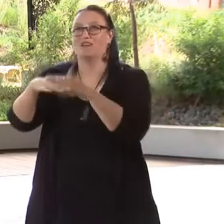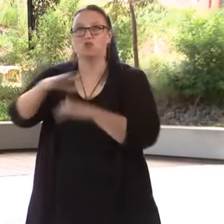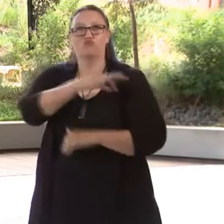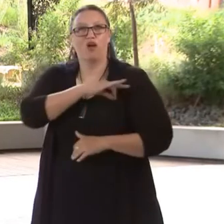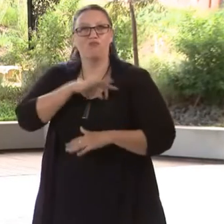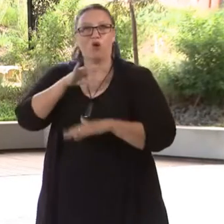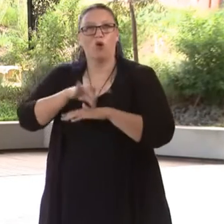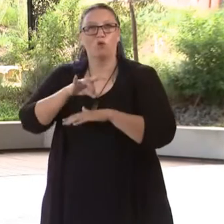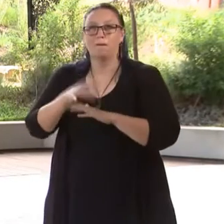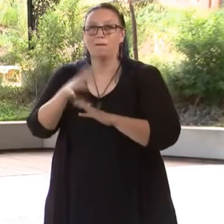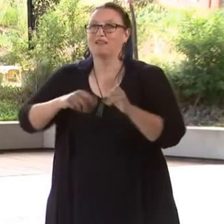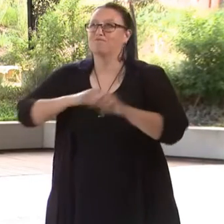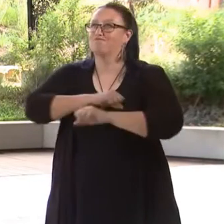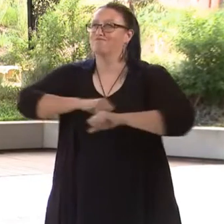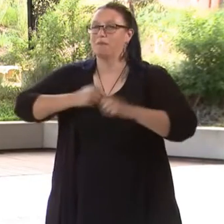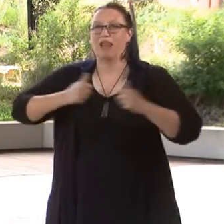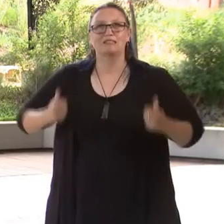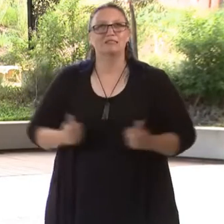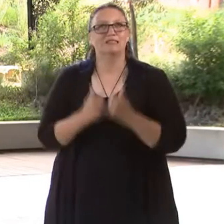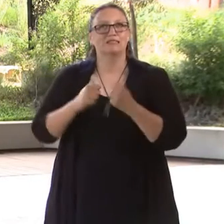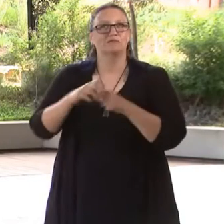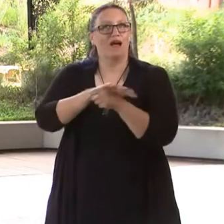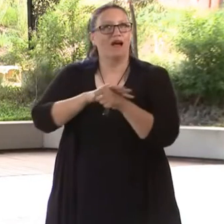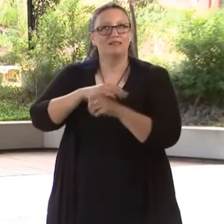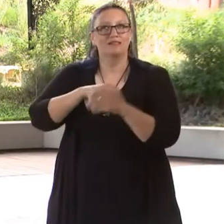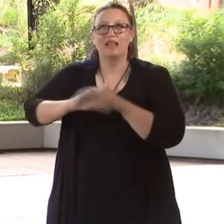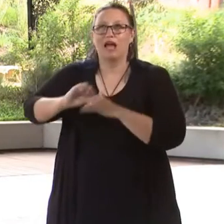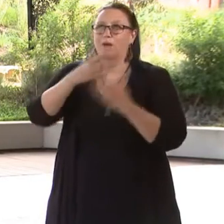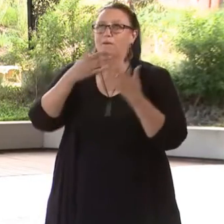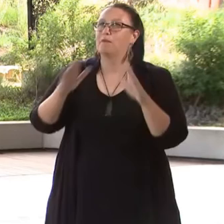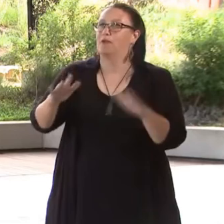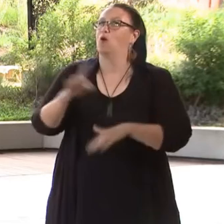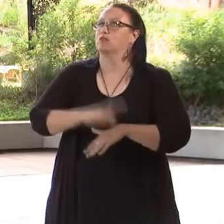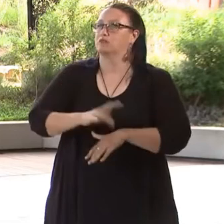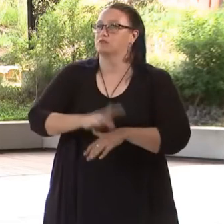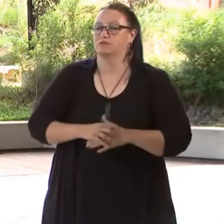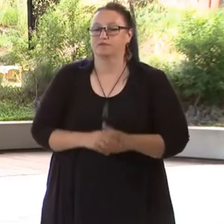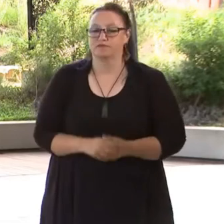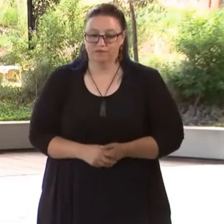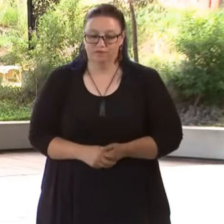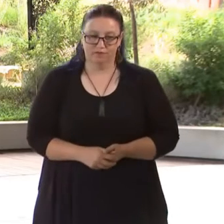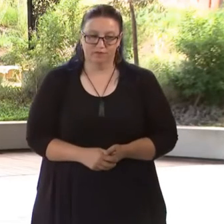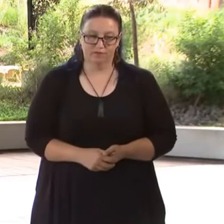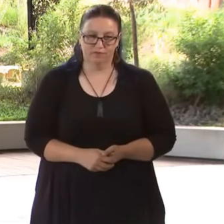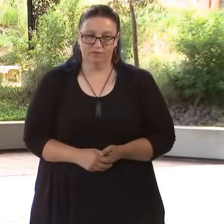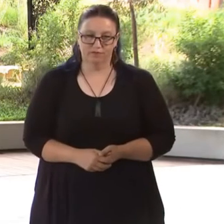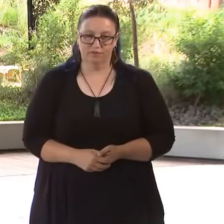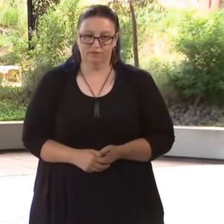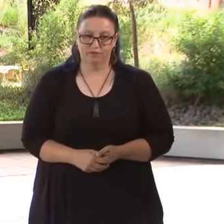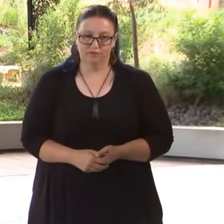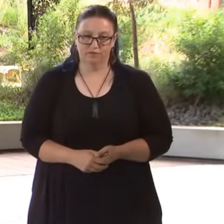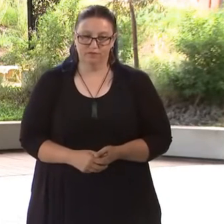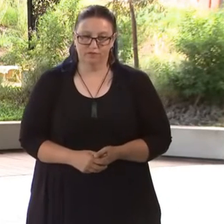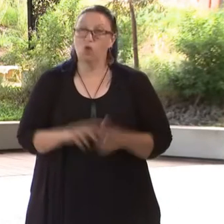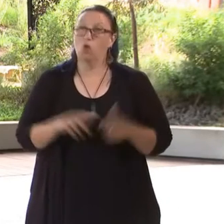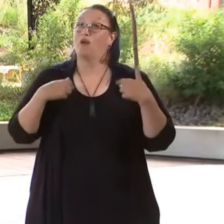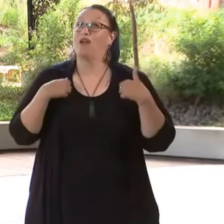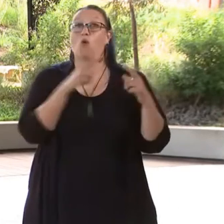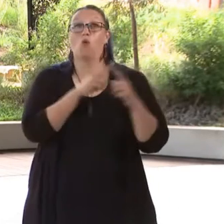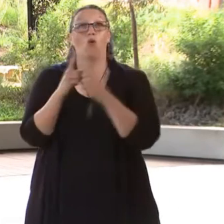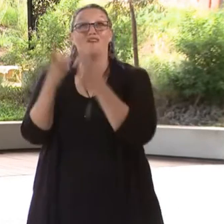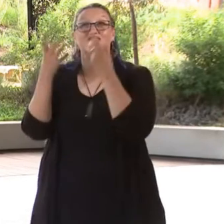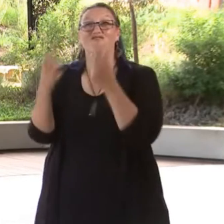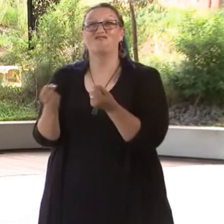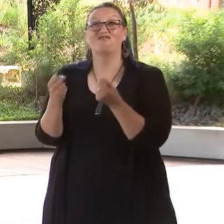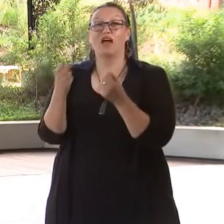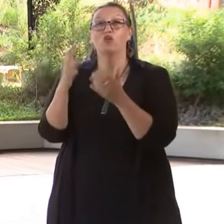to assist us with capacity in our hospitals. We also surged our virtual care centre within New South Wales